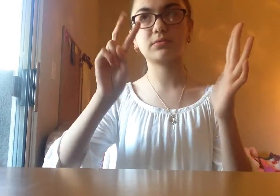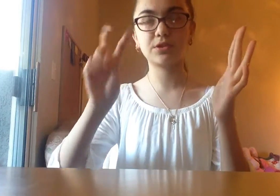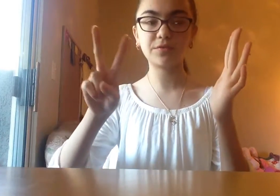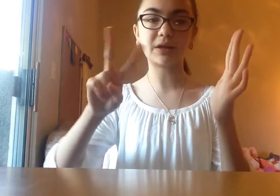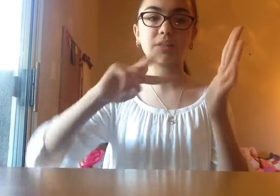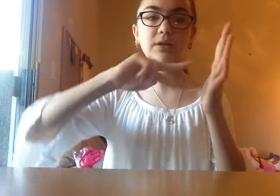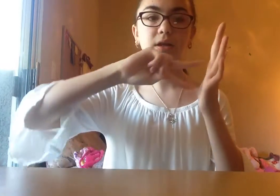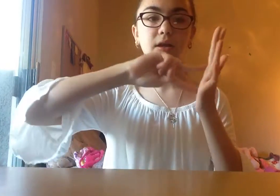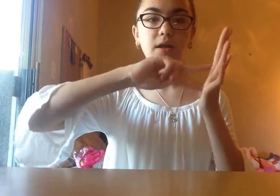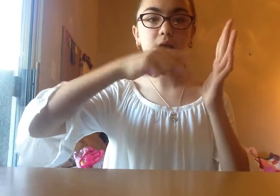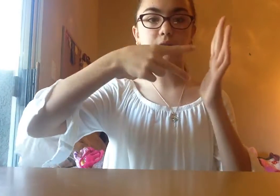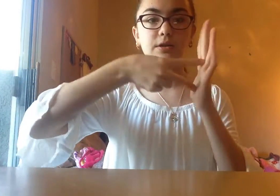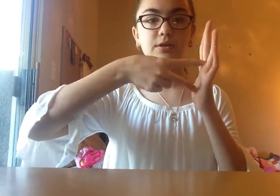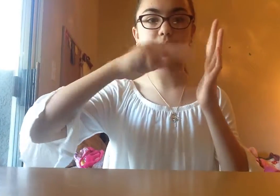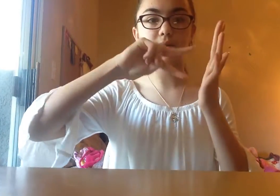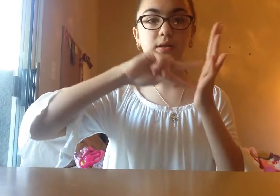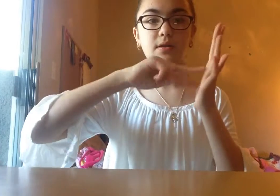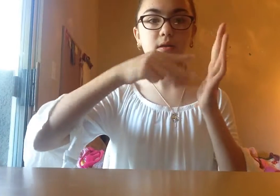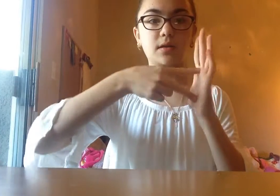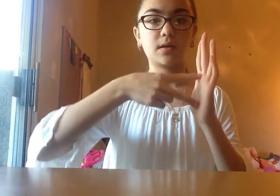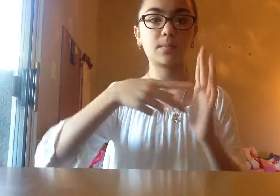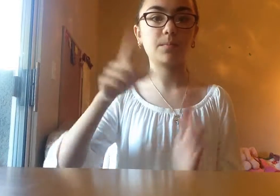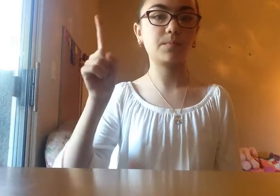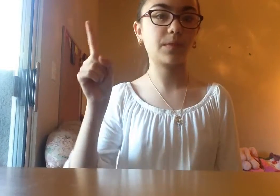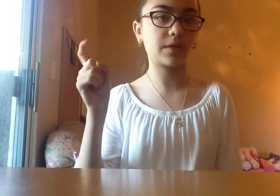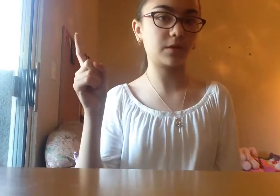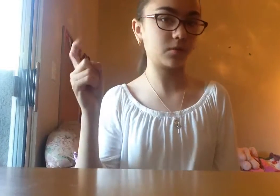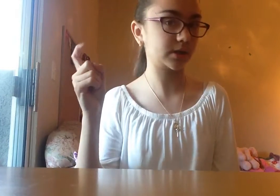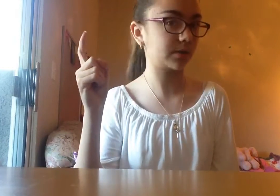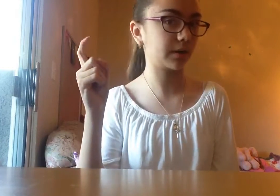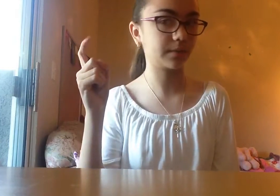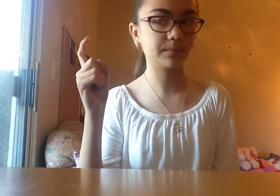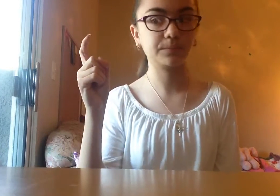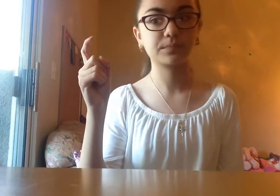two fingers and you just twist it and then question mark.